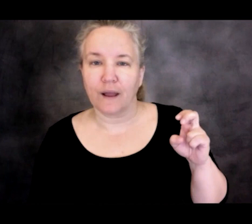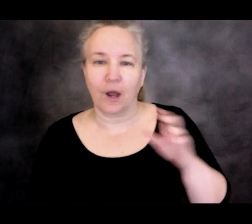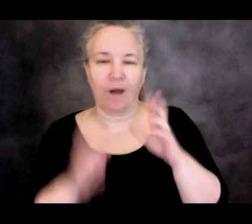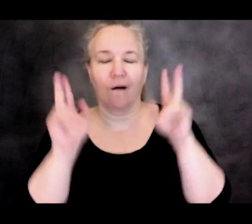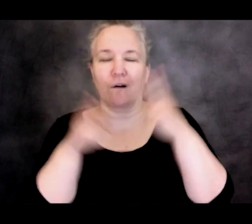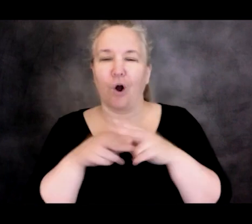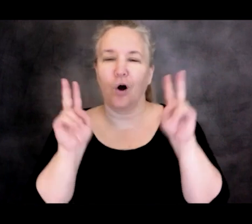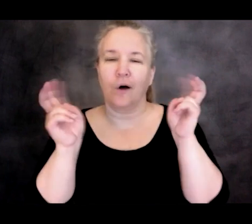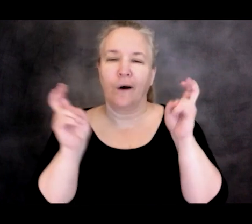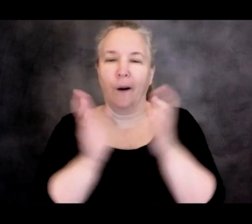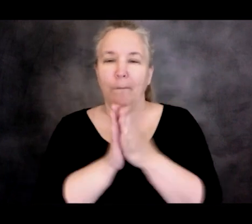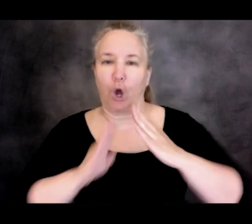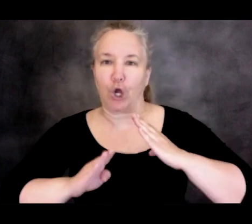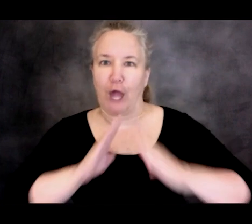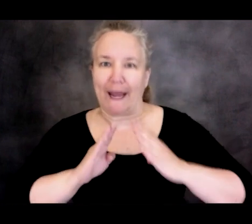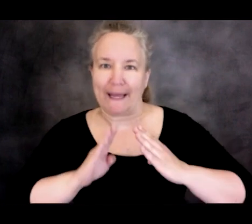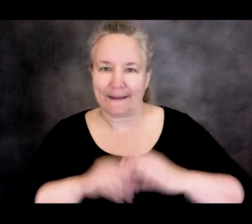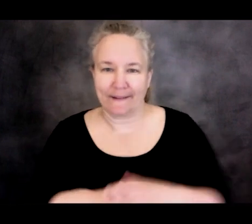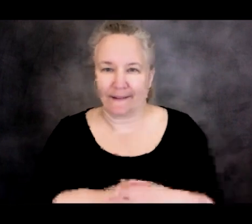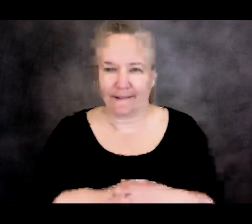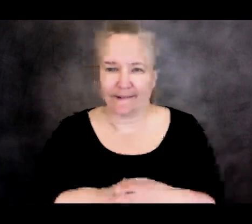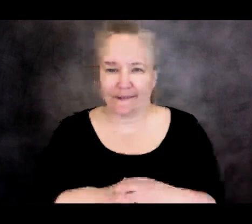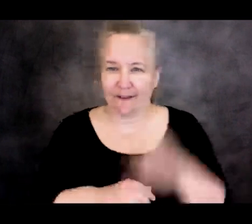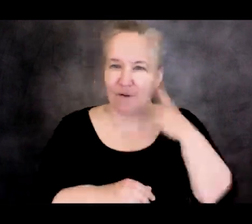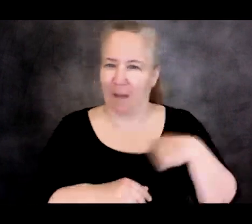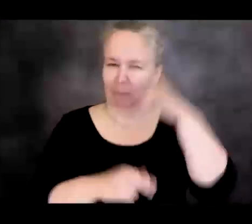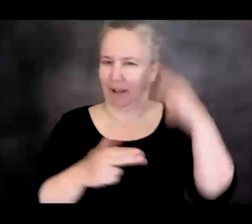read 25 books for my black belt.